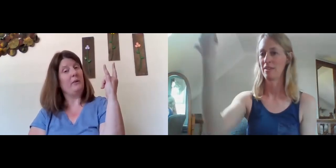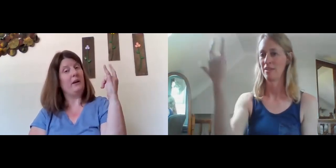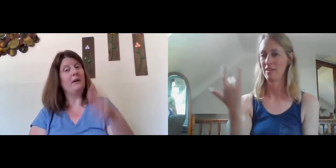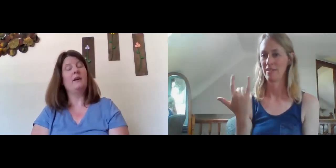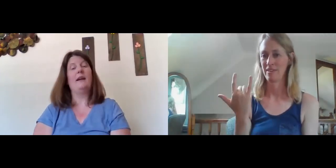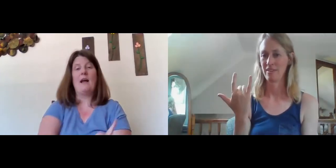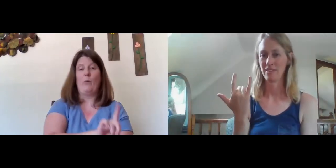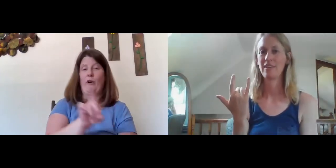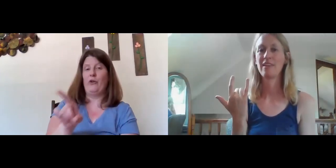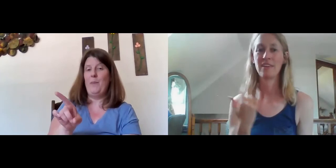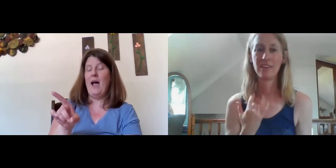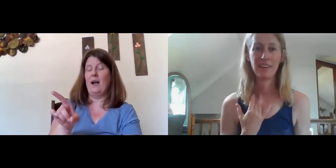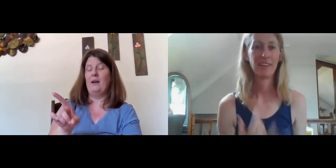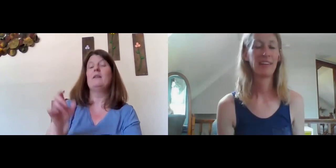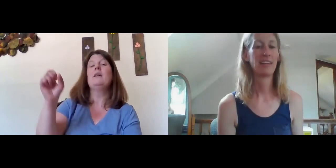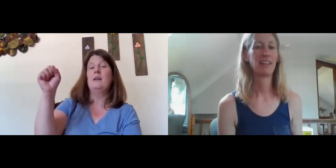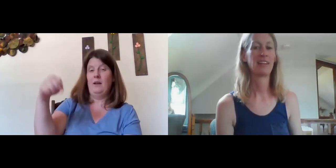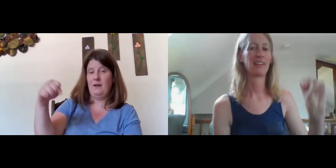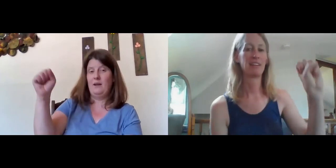loves me. And now we're going to turn back.